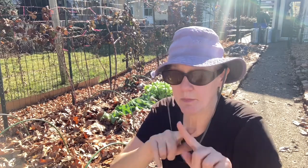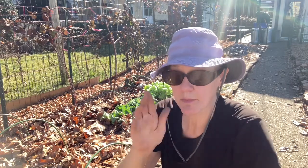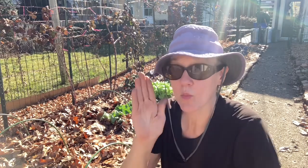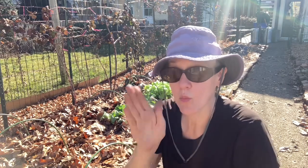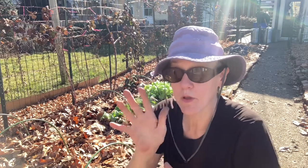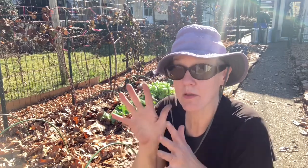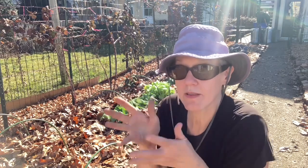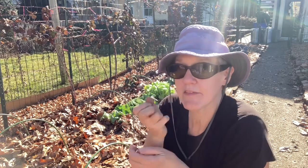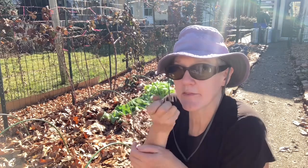that.